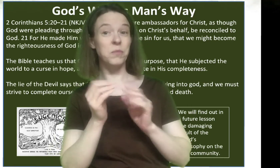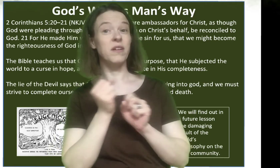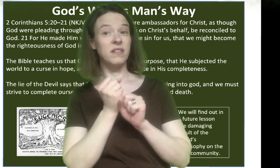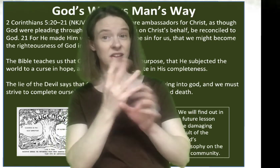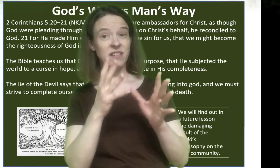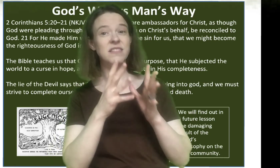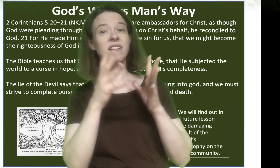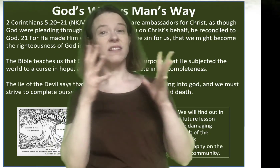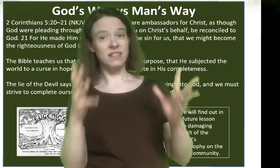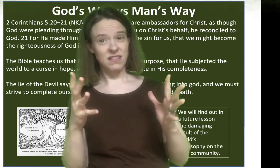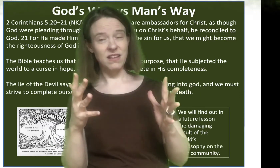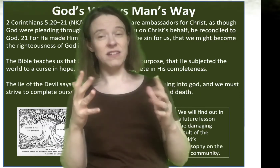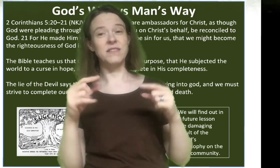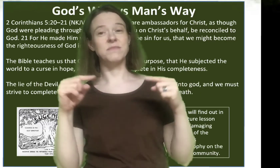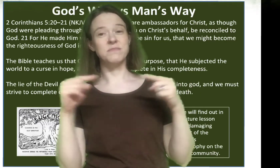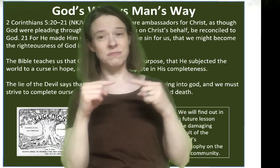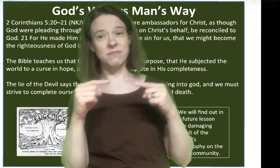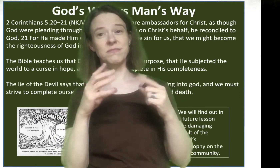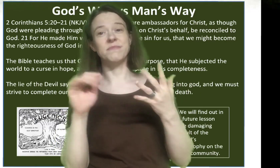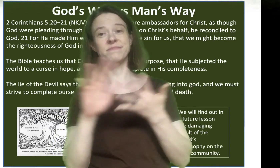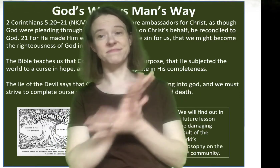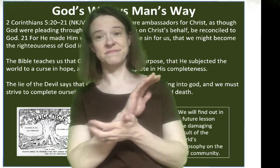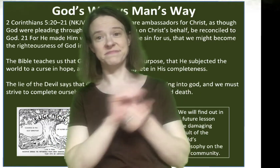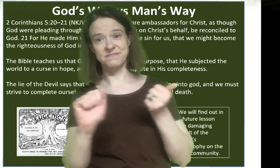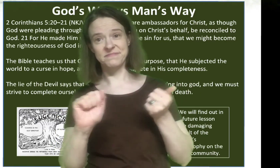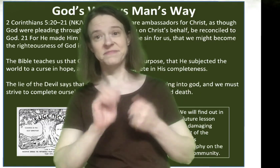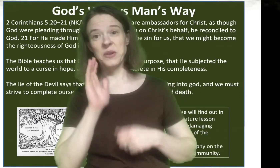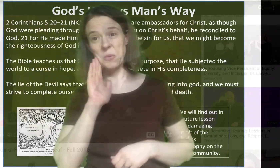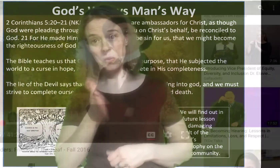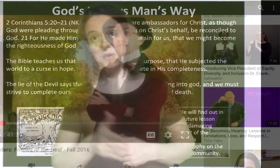deaf community and caused a lot of pain and destruction.